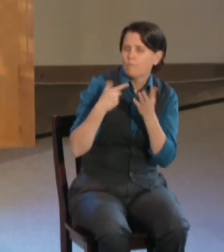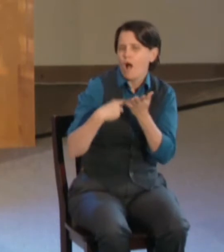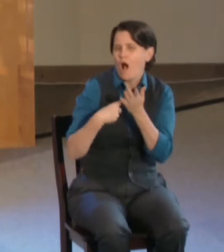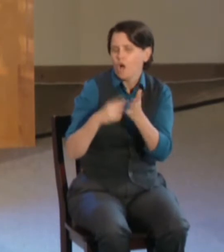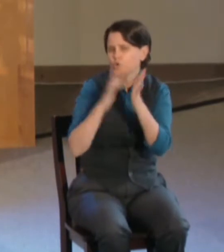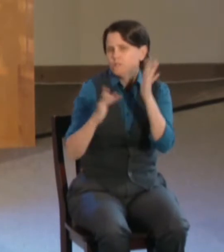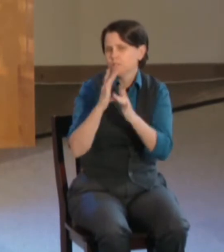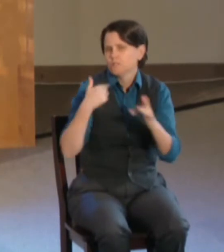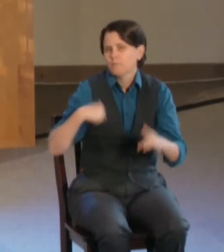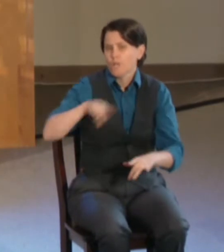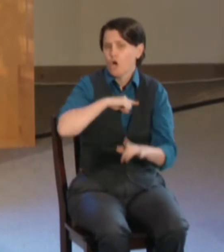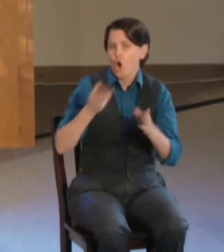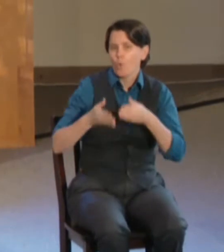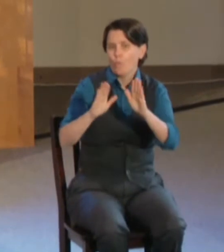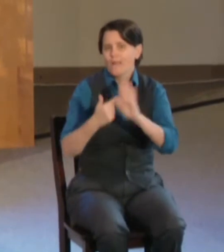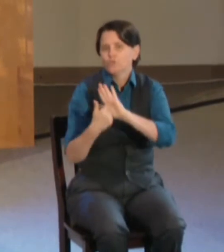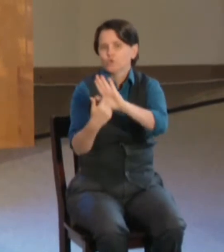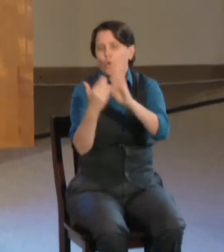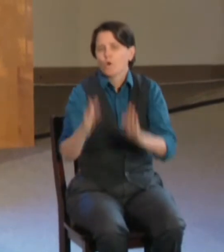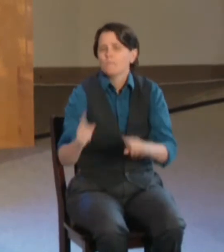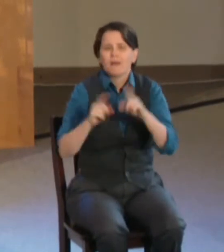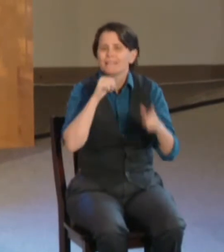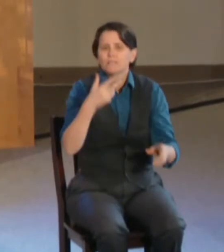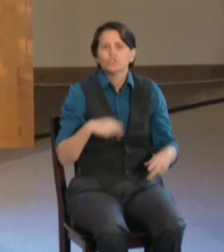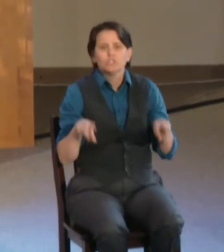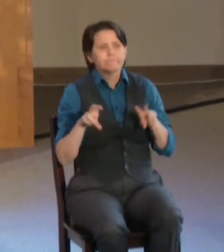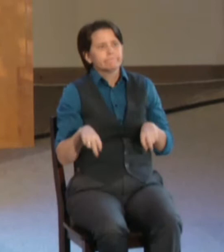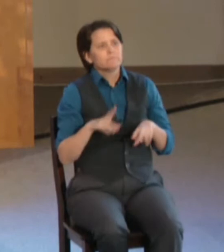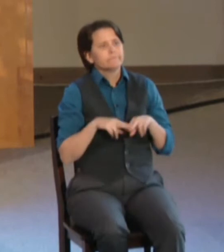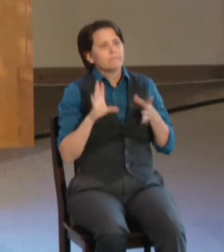didn't just sit and talk and explain truths.